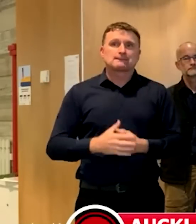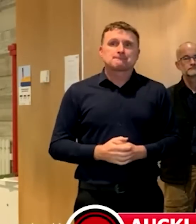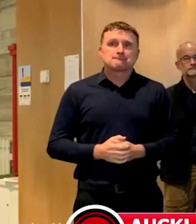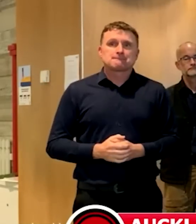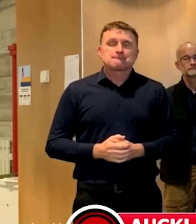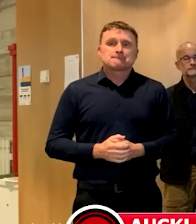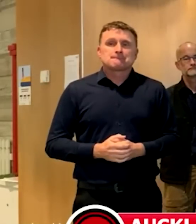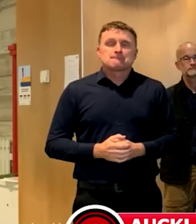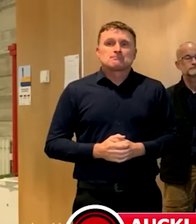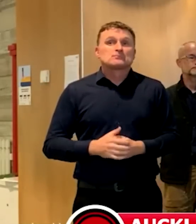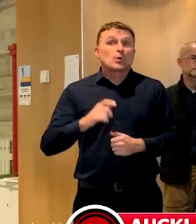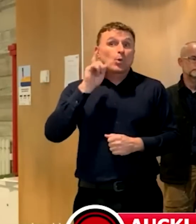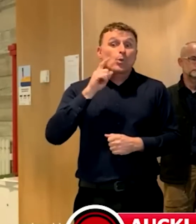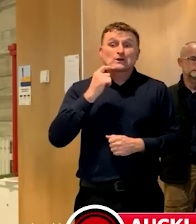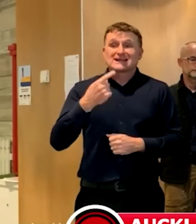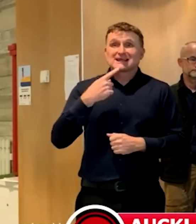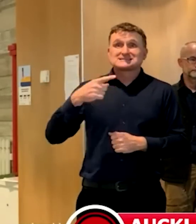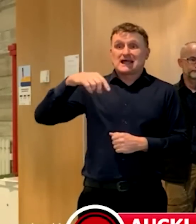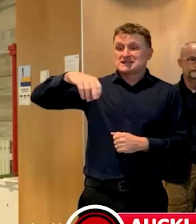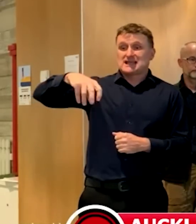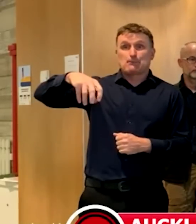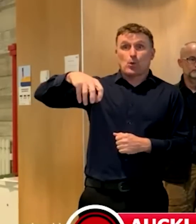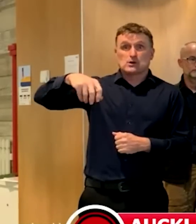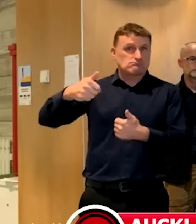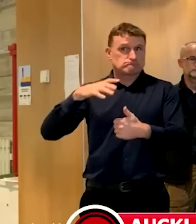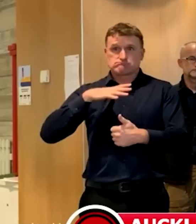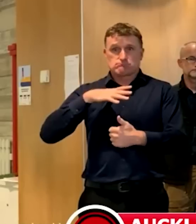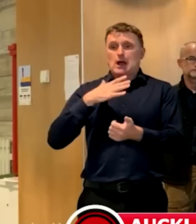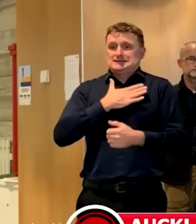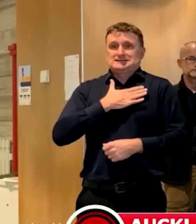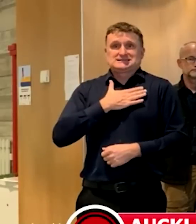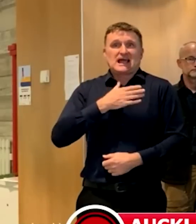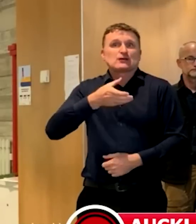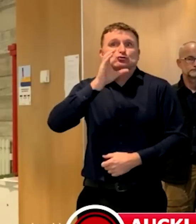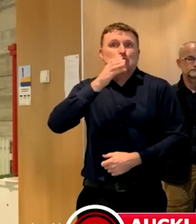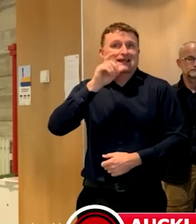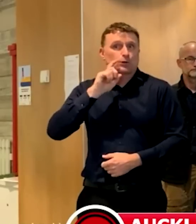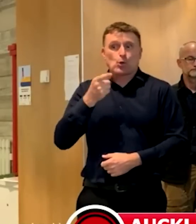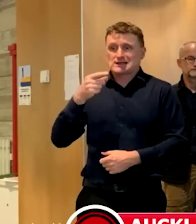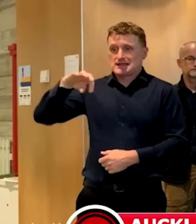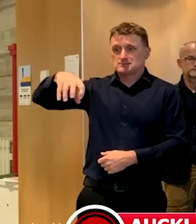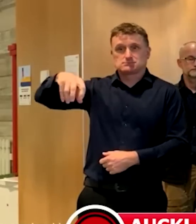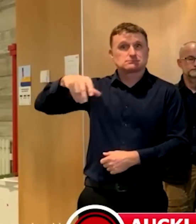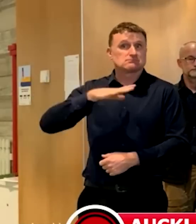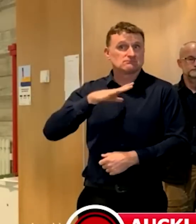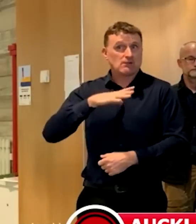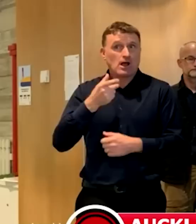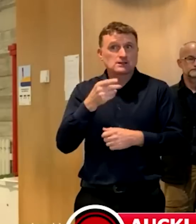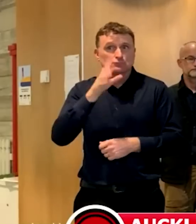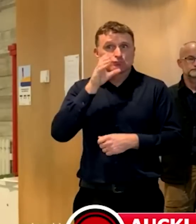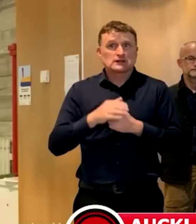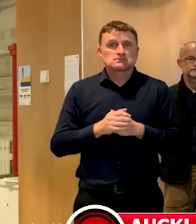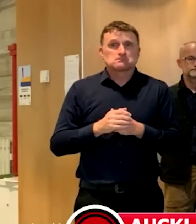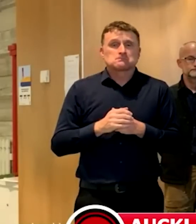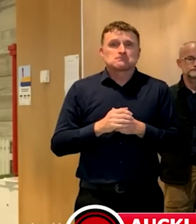In regards to water, Watercare says tap water remains safe to drink. So we have had some questions, about water and whether it's safe to drink. It is safe to drink.